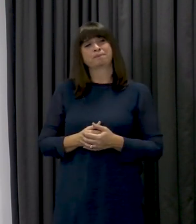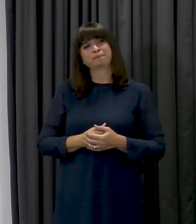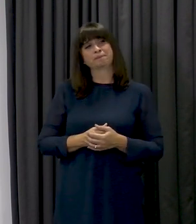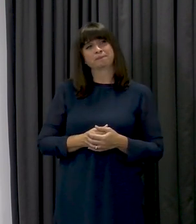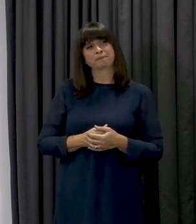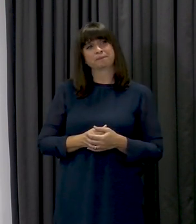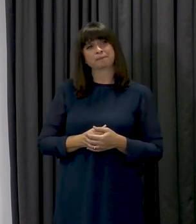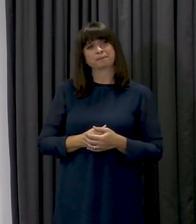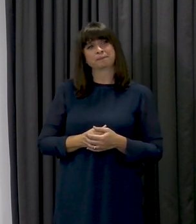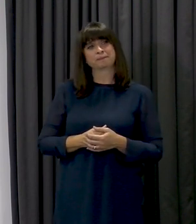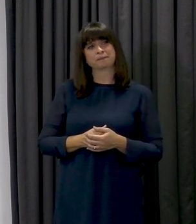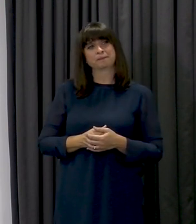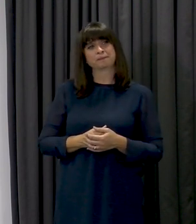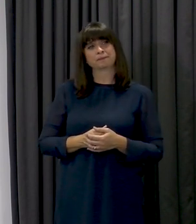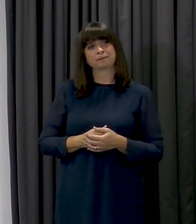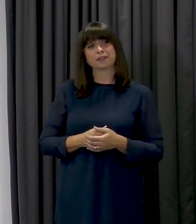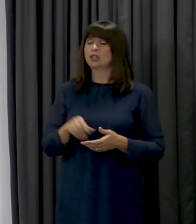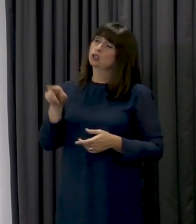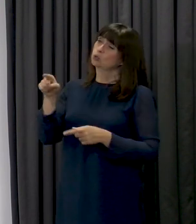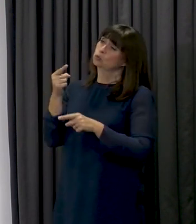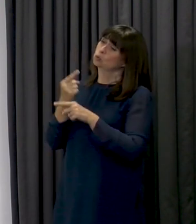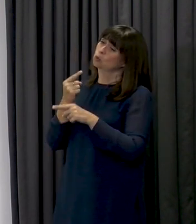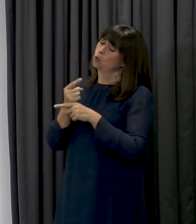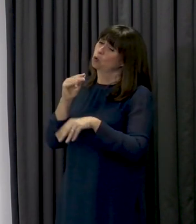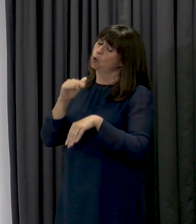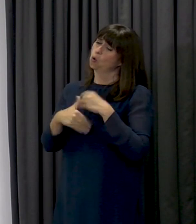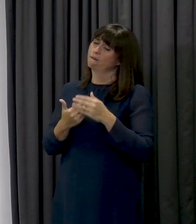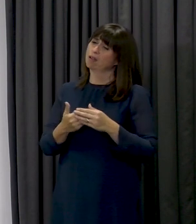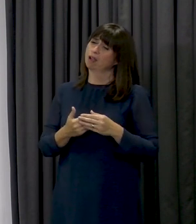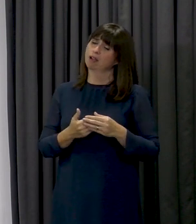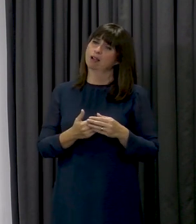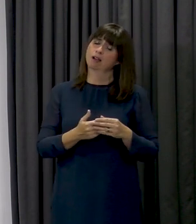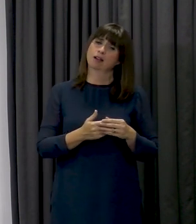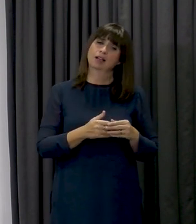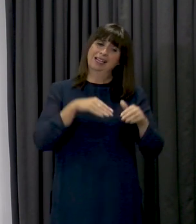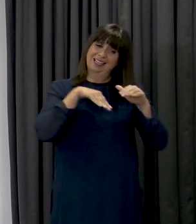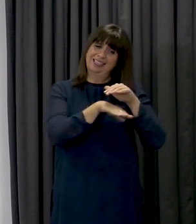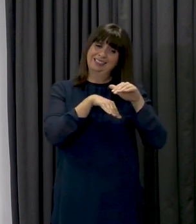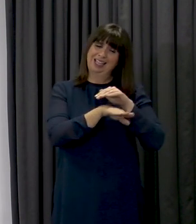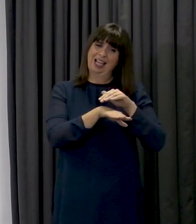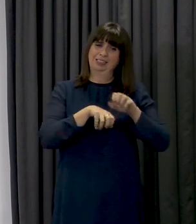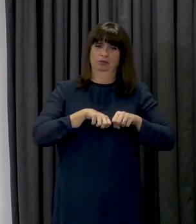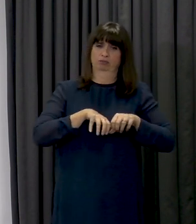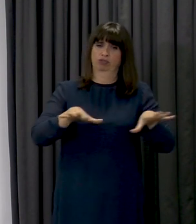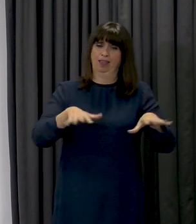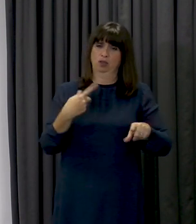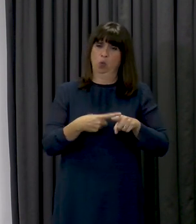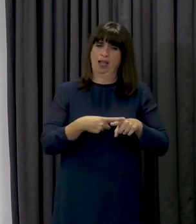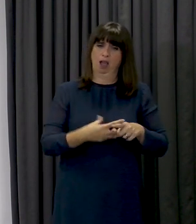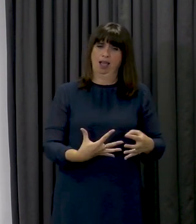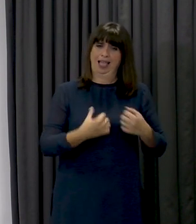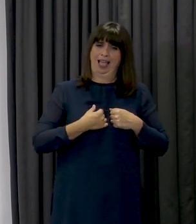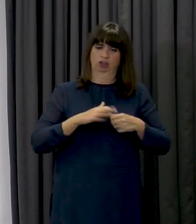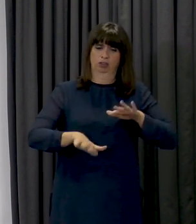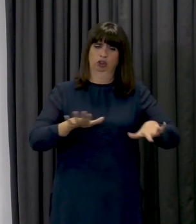lot? And you refer to transmission indoors, and that's part of the explanation for the delay in